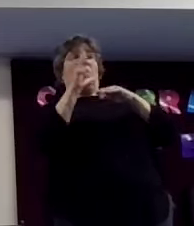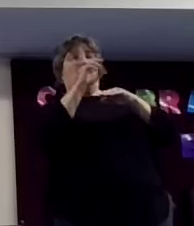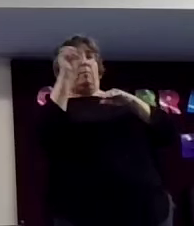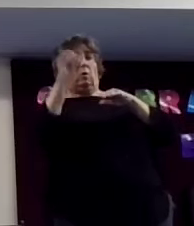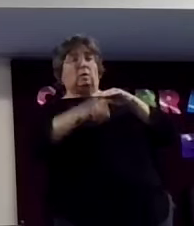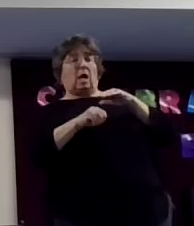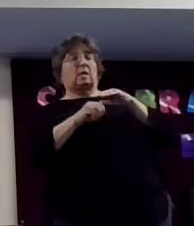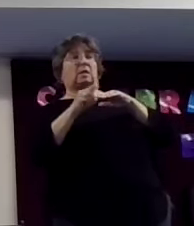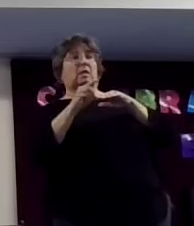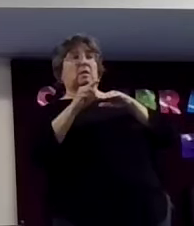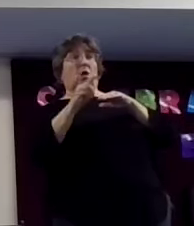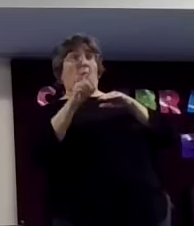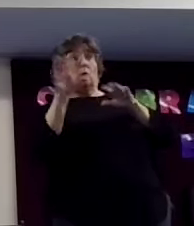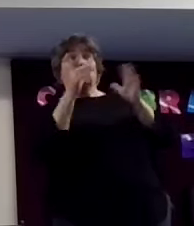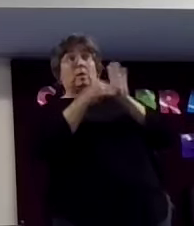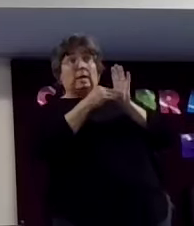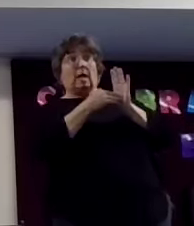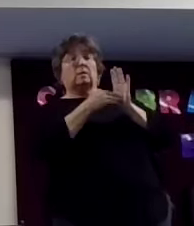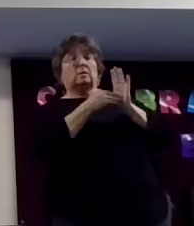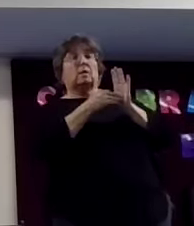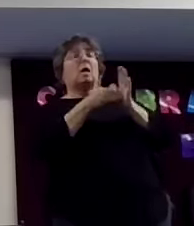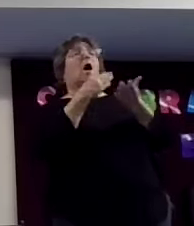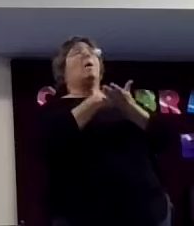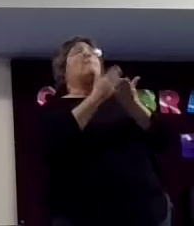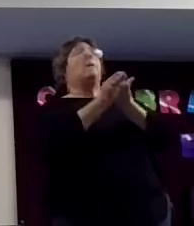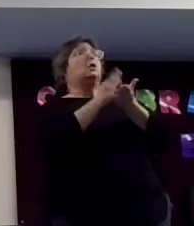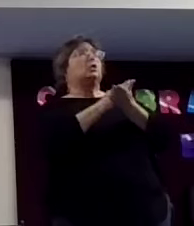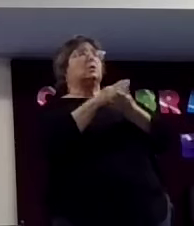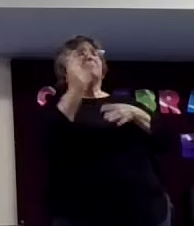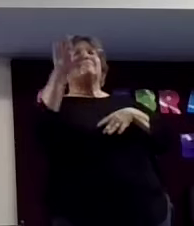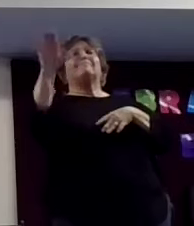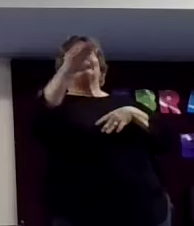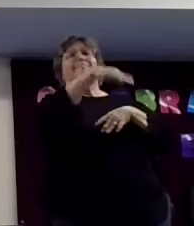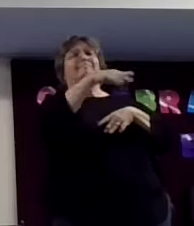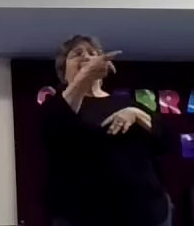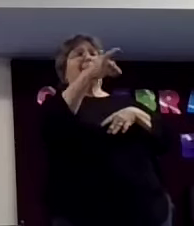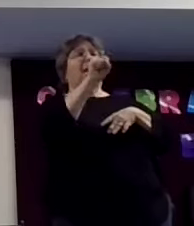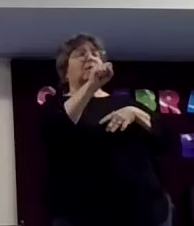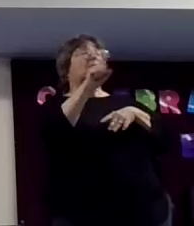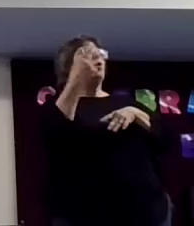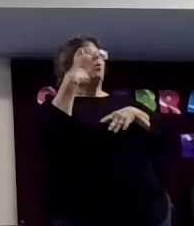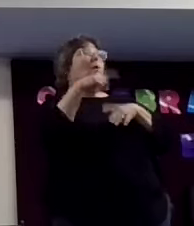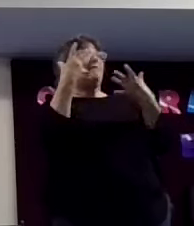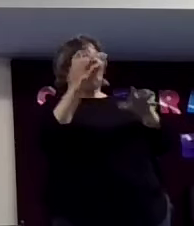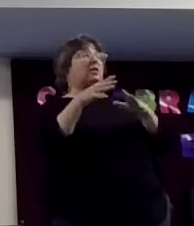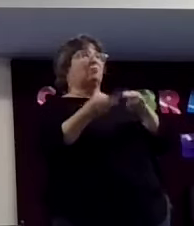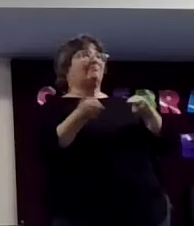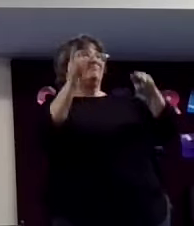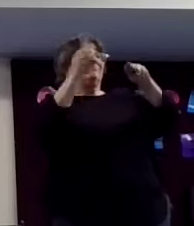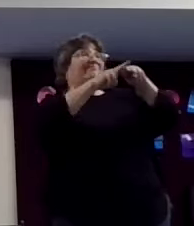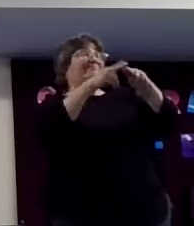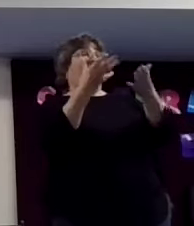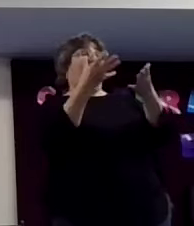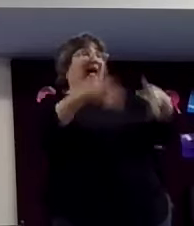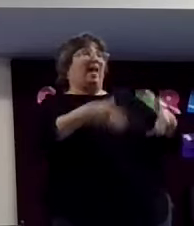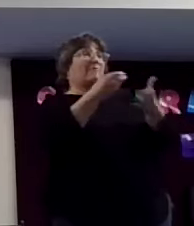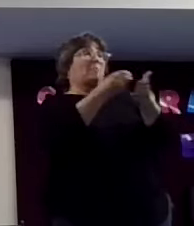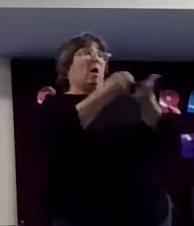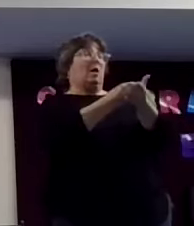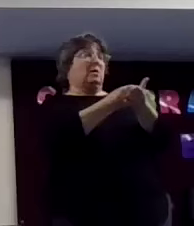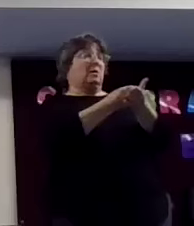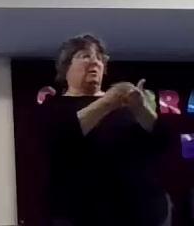3%, and we're going to do it again. And our budget, PS. last year we finished with a surplus.